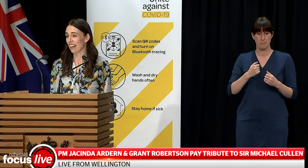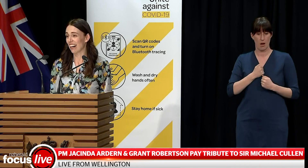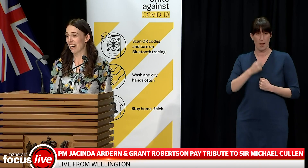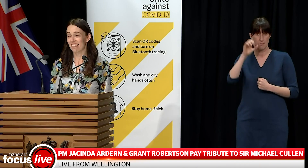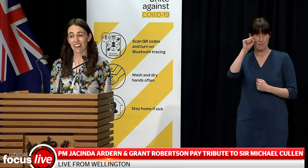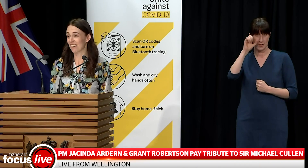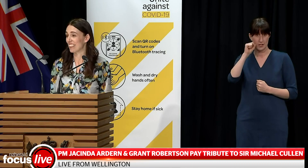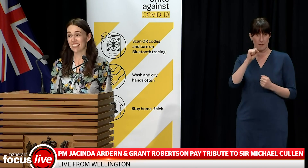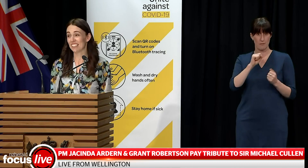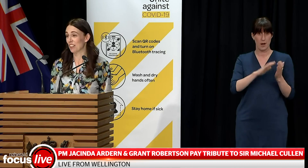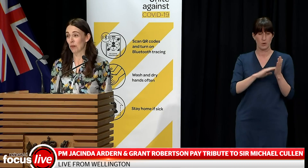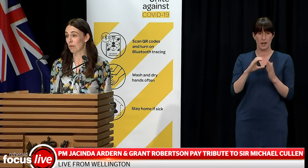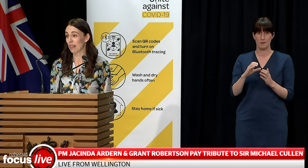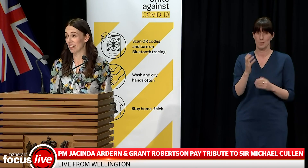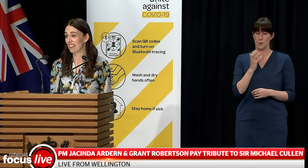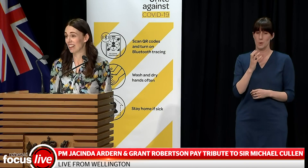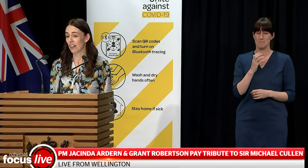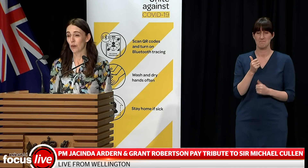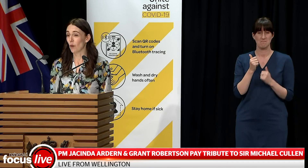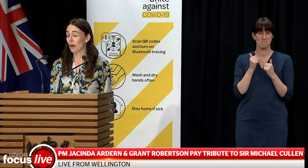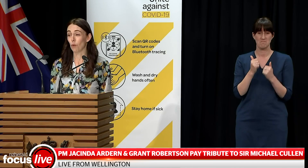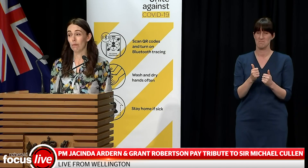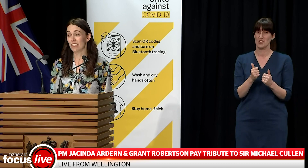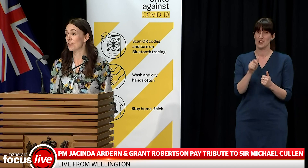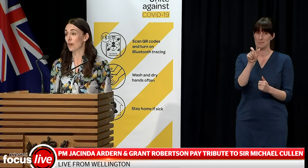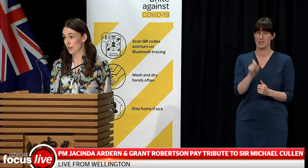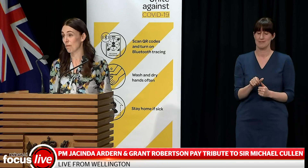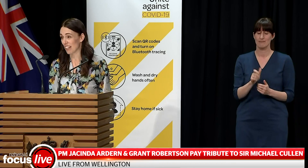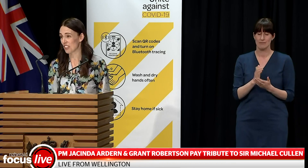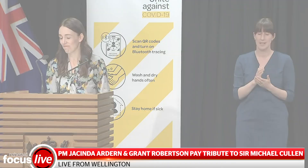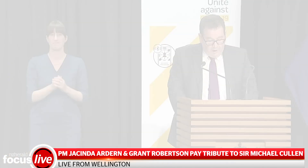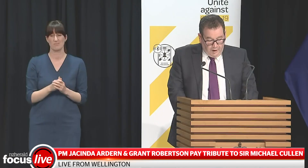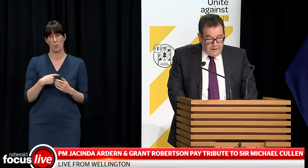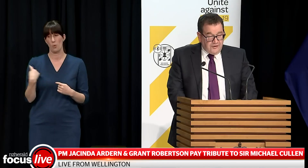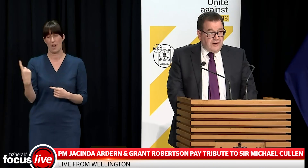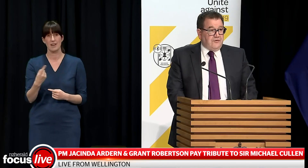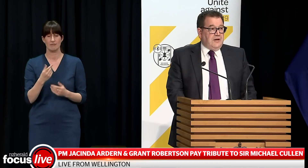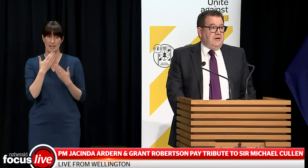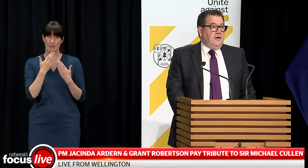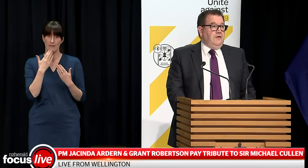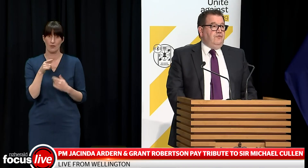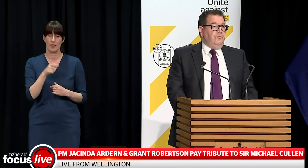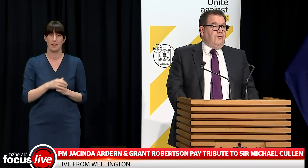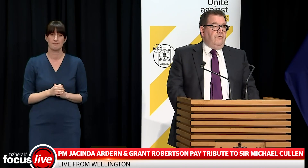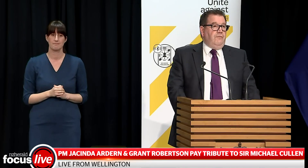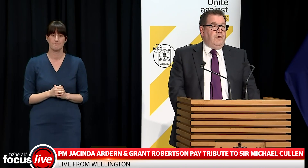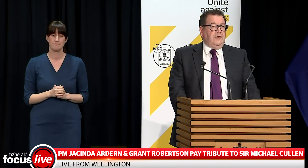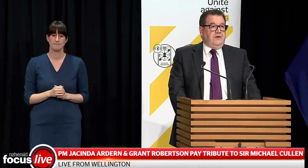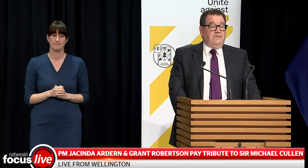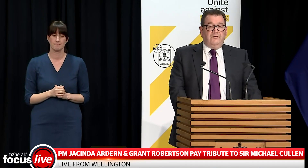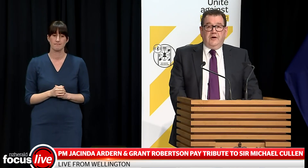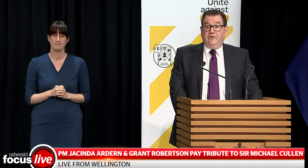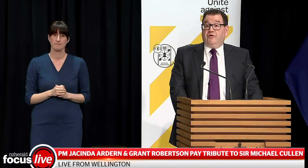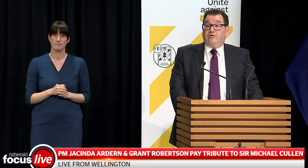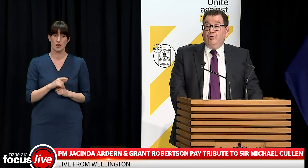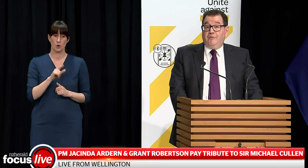just being a thoroughly decent human being, who I will miss so, so much. His legacy in terms of what he